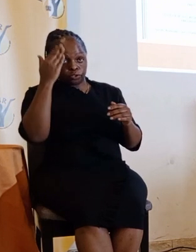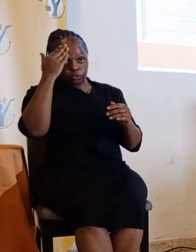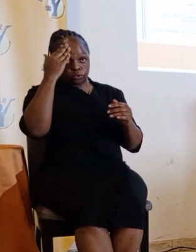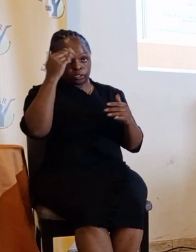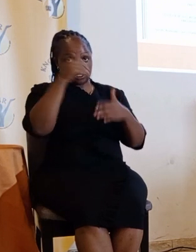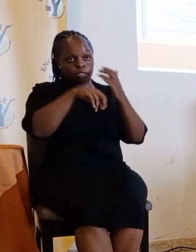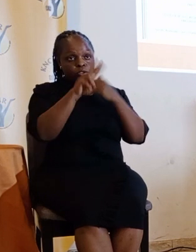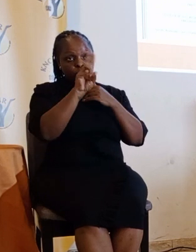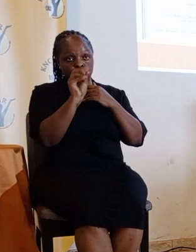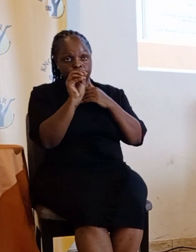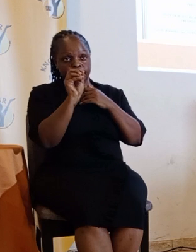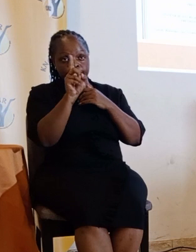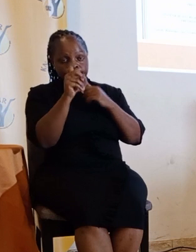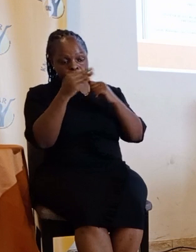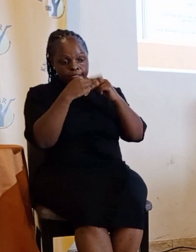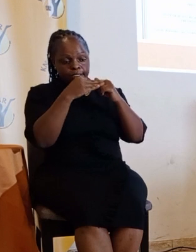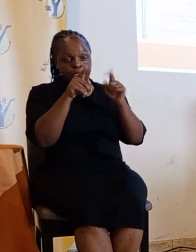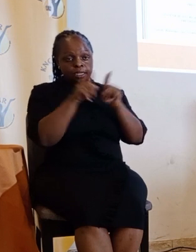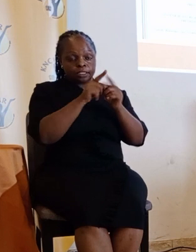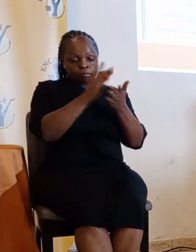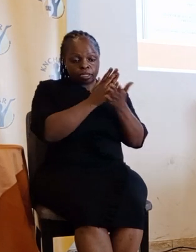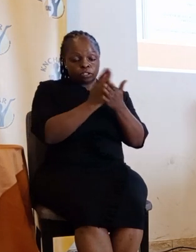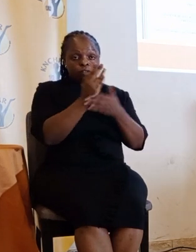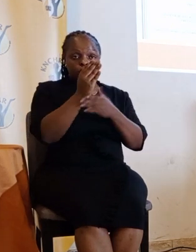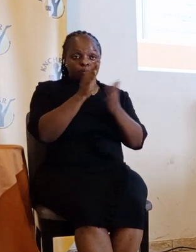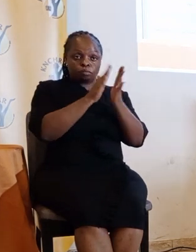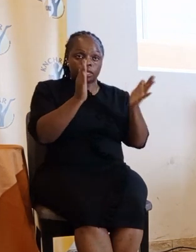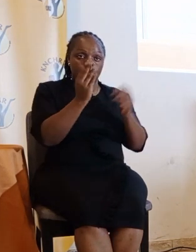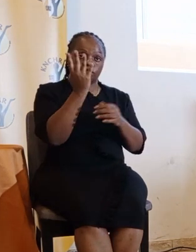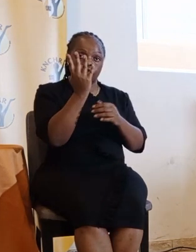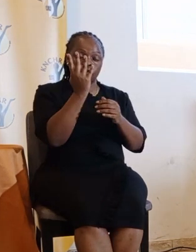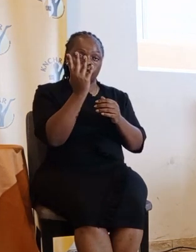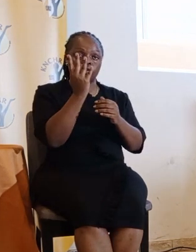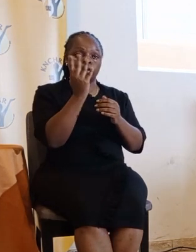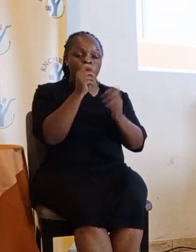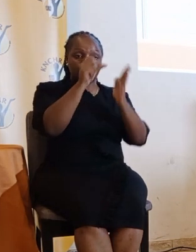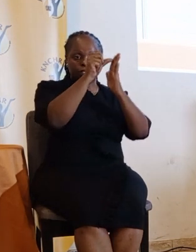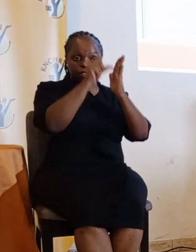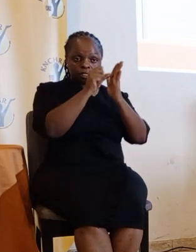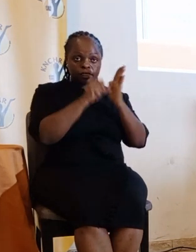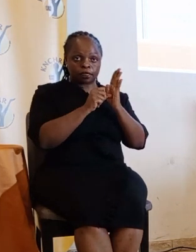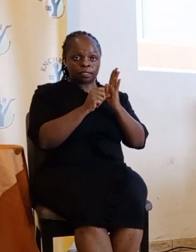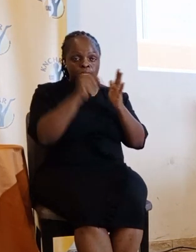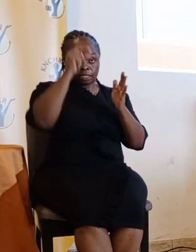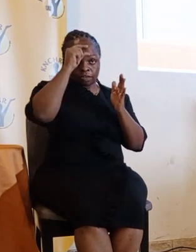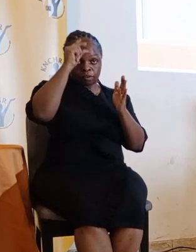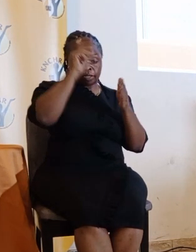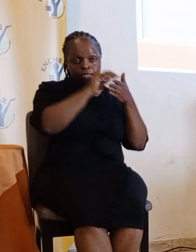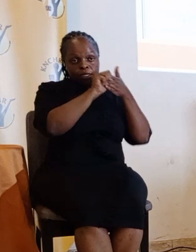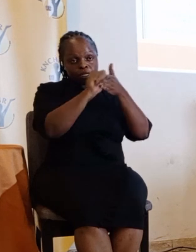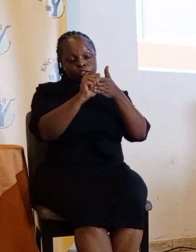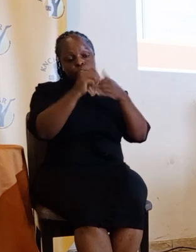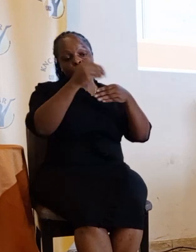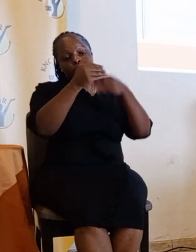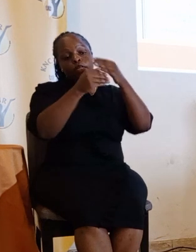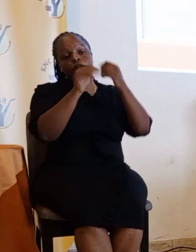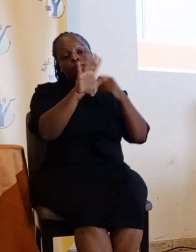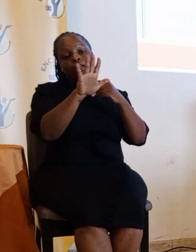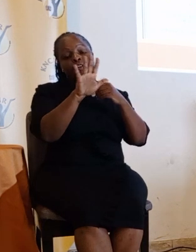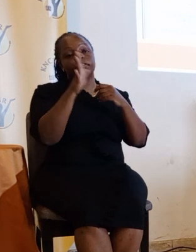in 2018, as part of the Big Four agenda, the government pledged to build 500,000 housing